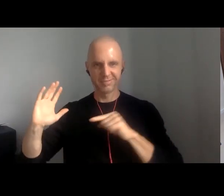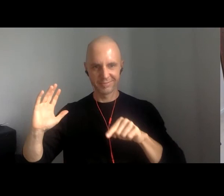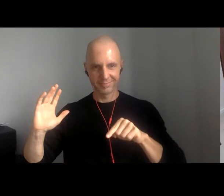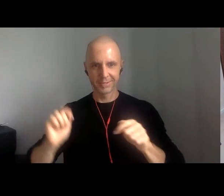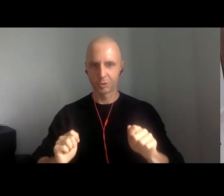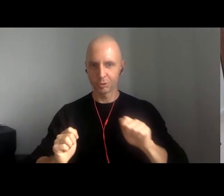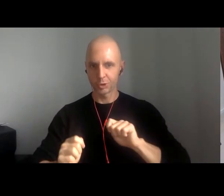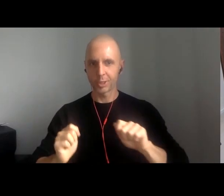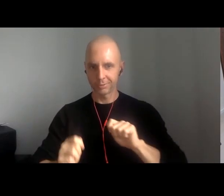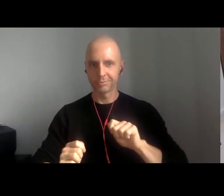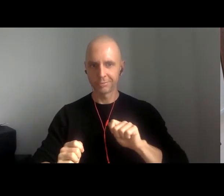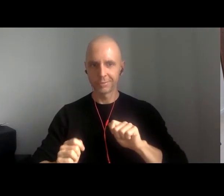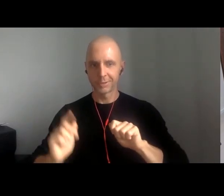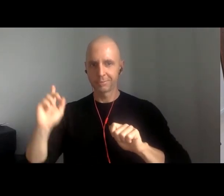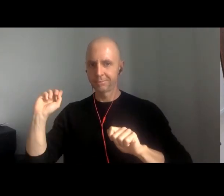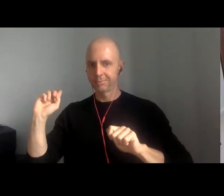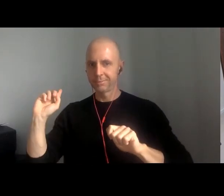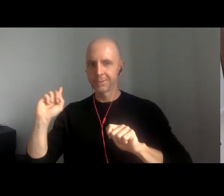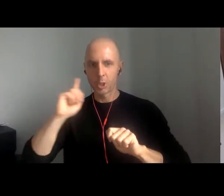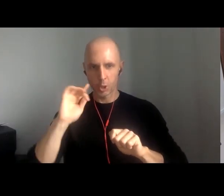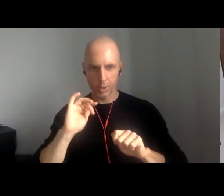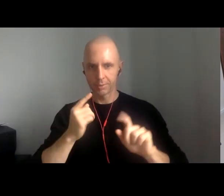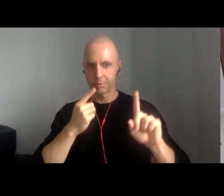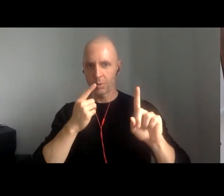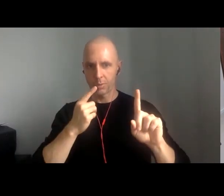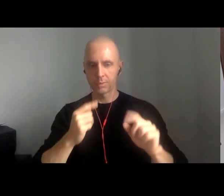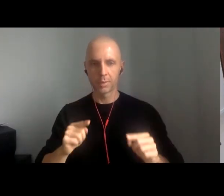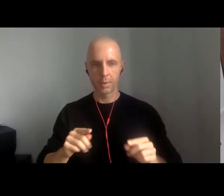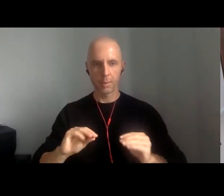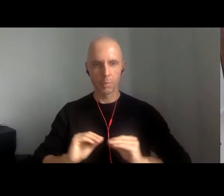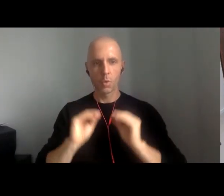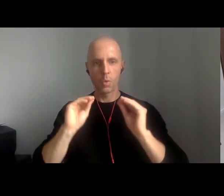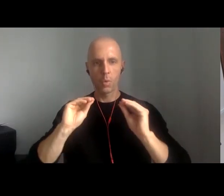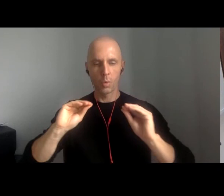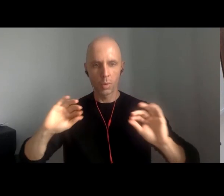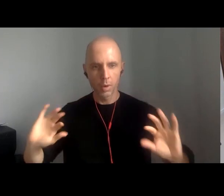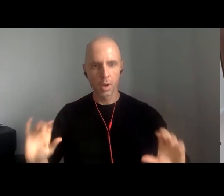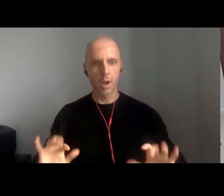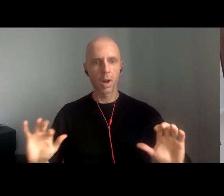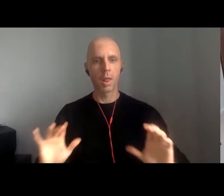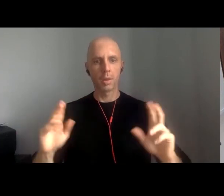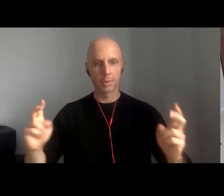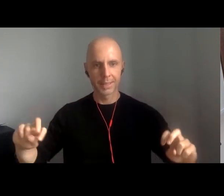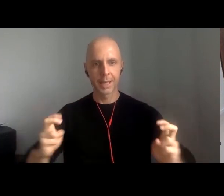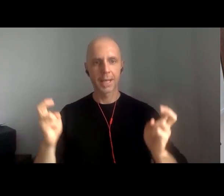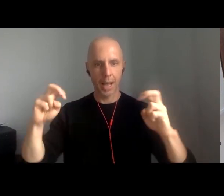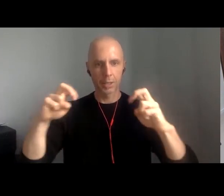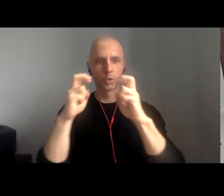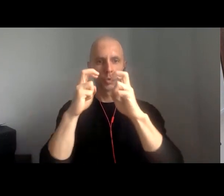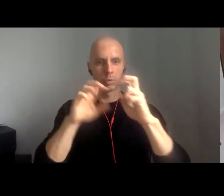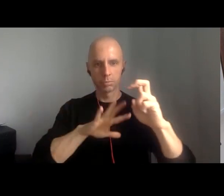their flamboyance towards the decoration of the castle. Latham, of course,